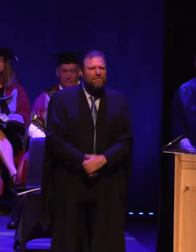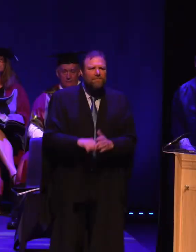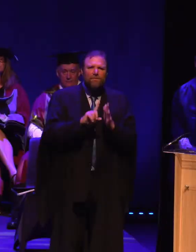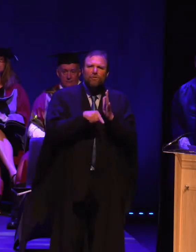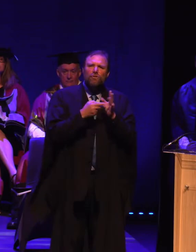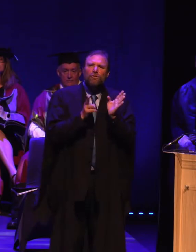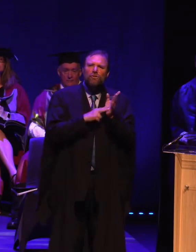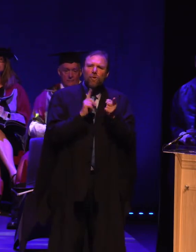Joanne Williams.